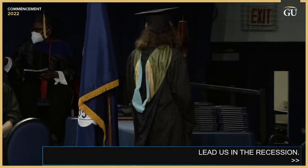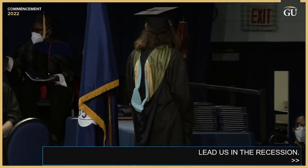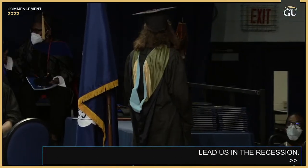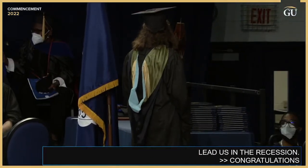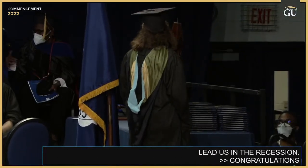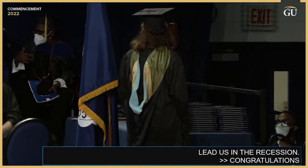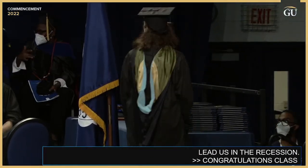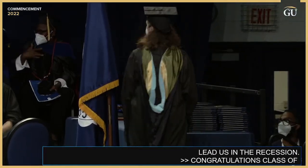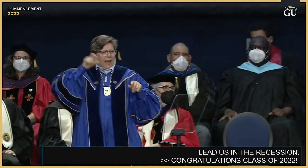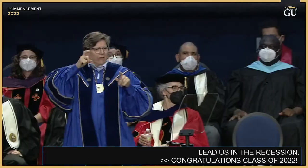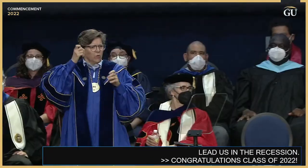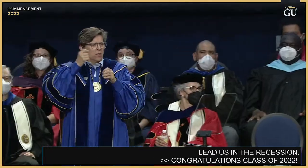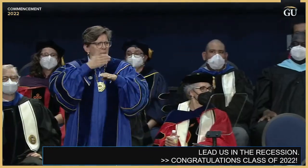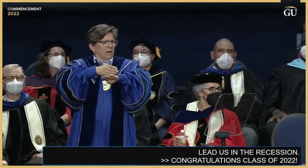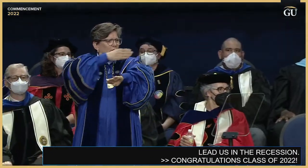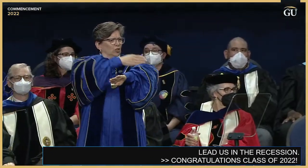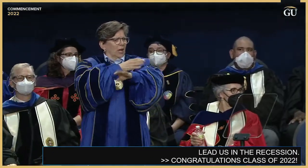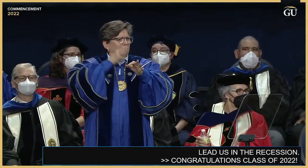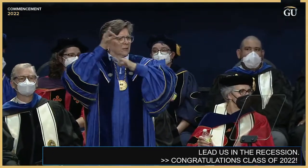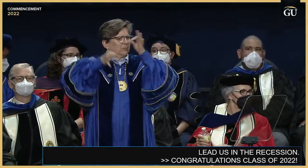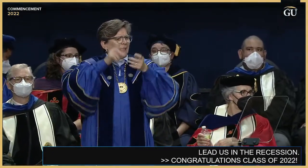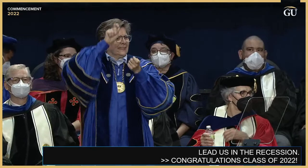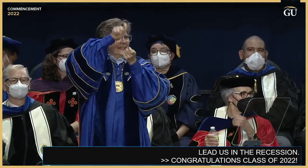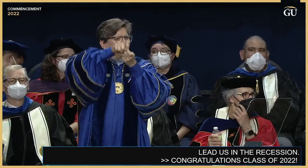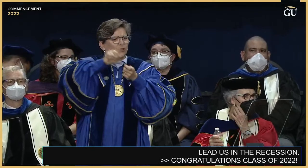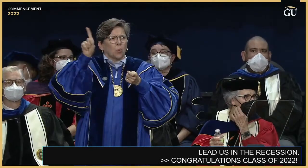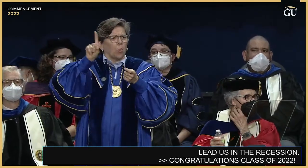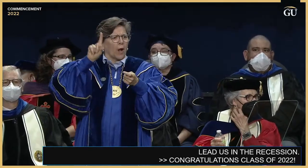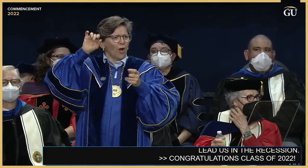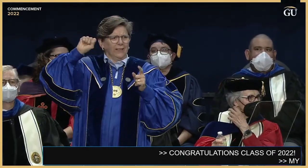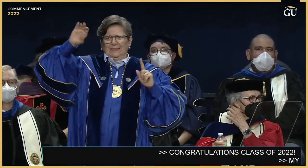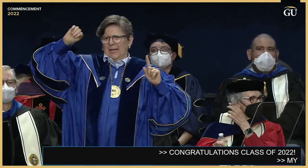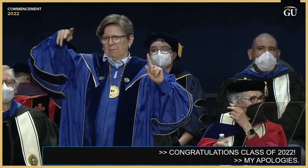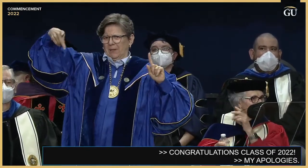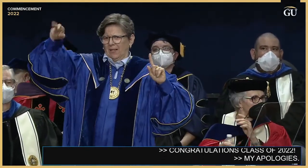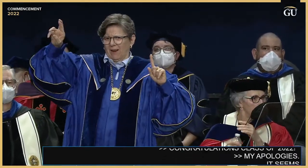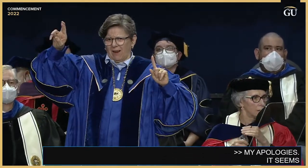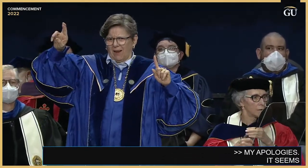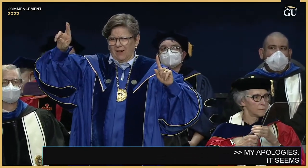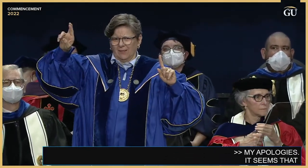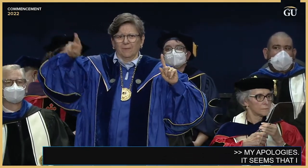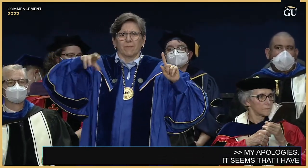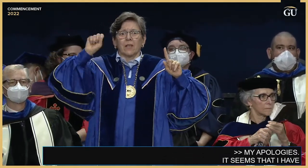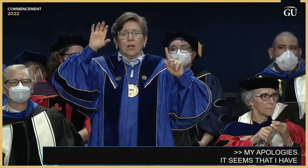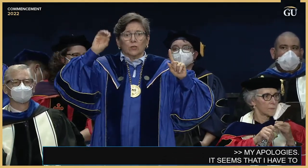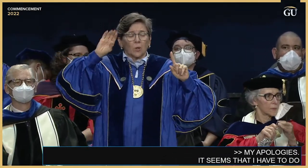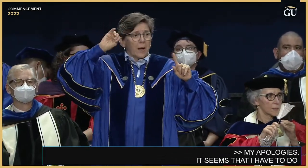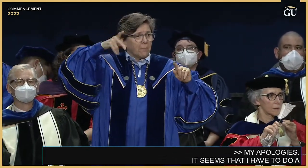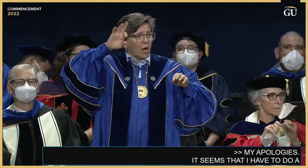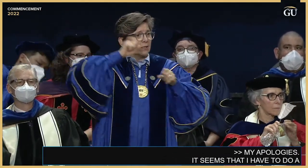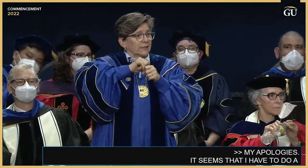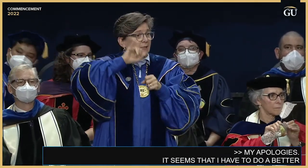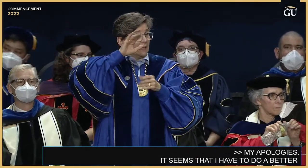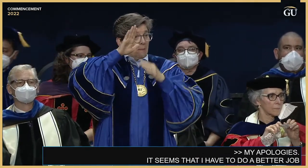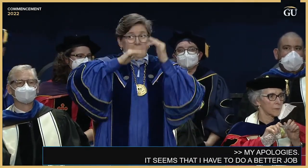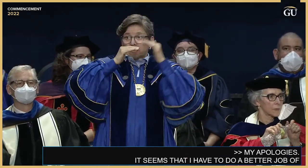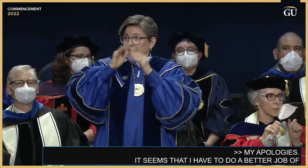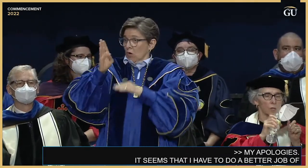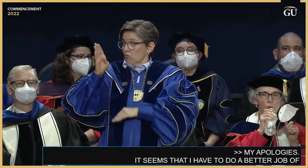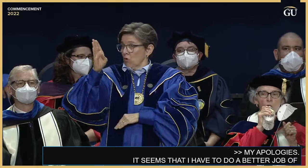2022. My apologies. It seems that I have to do a better job of explaining the details for where the MPR is located. So it is in the building